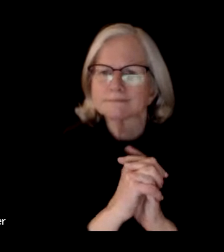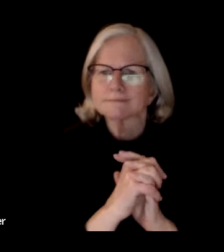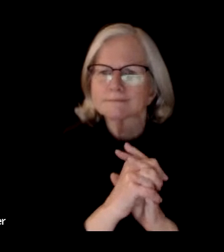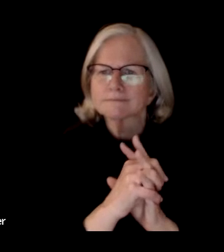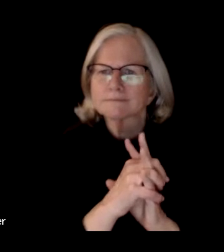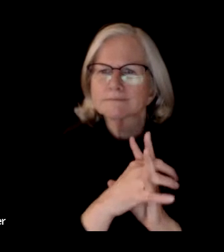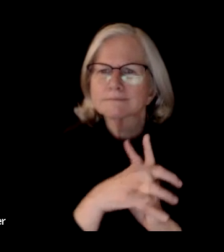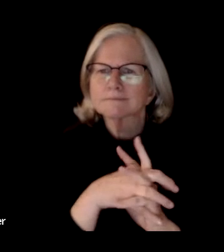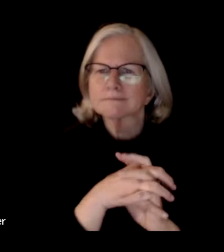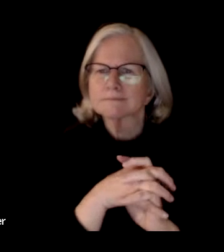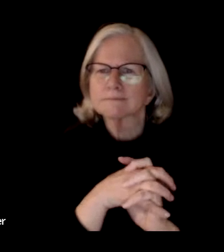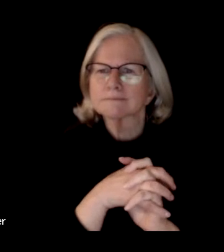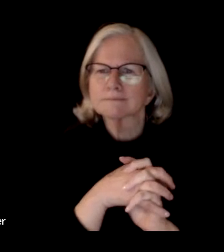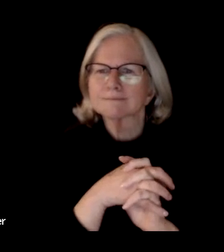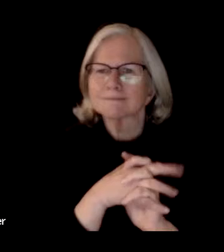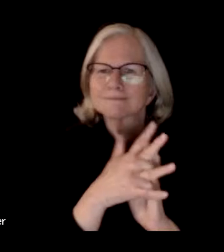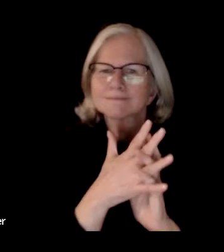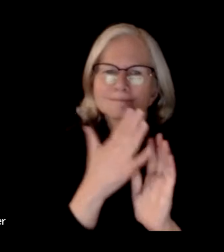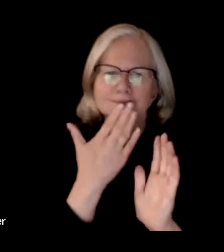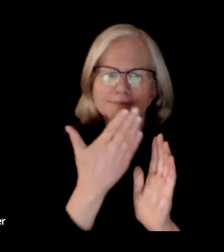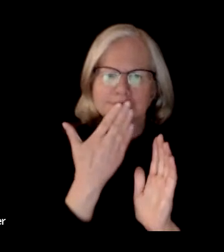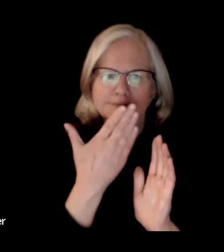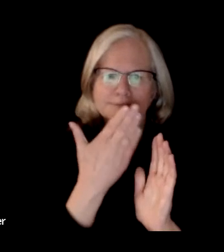Thank you.